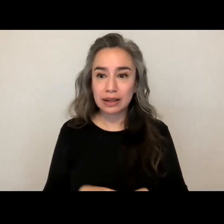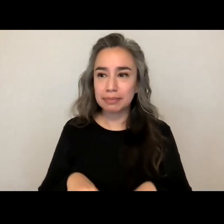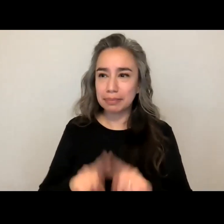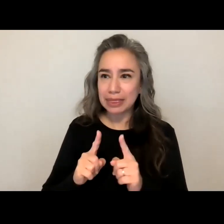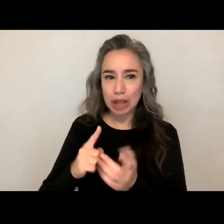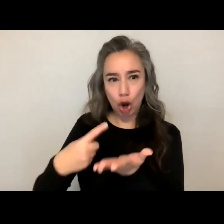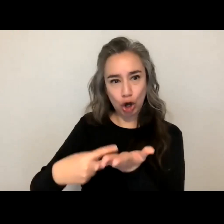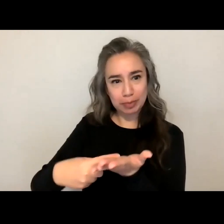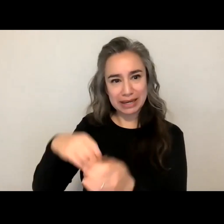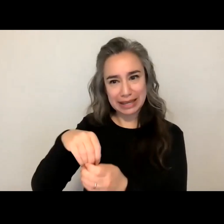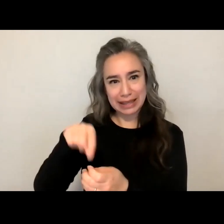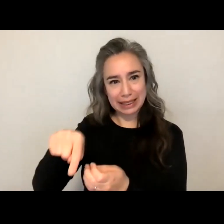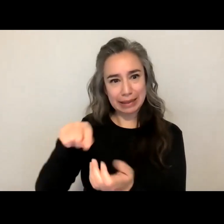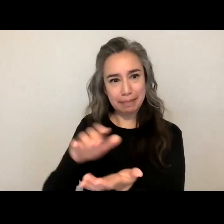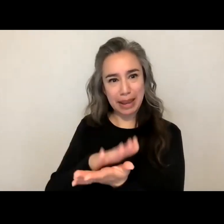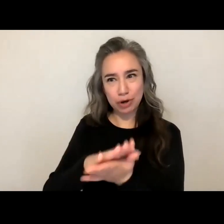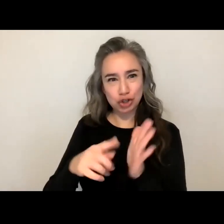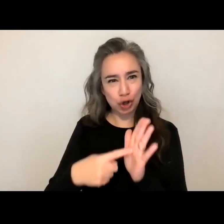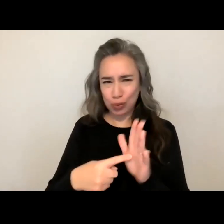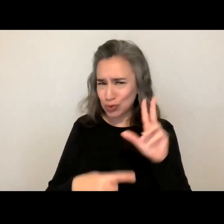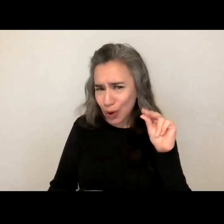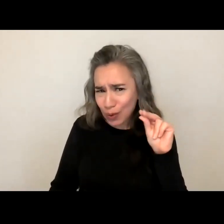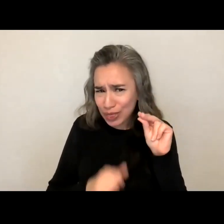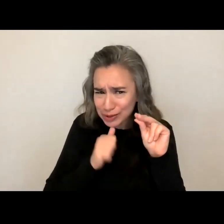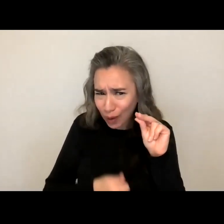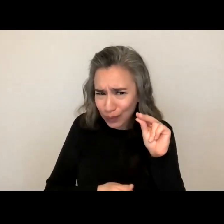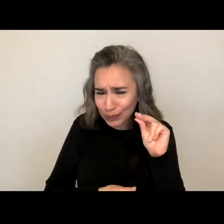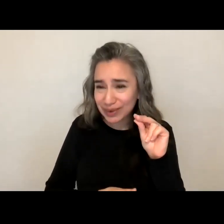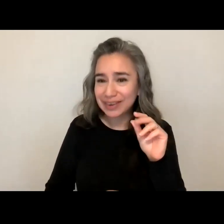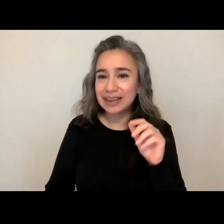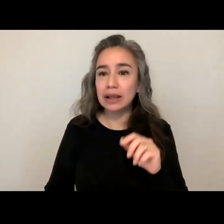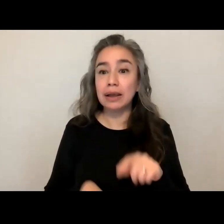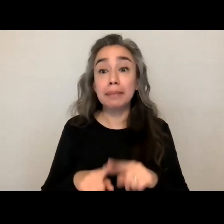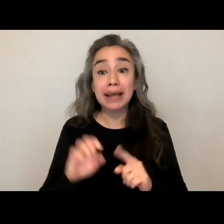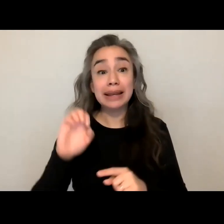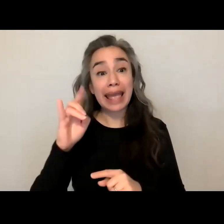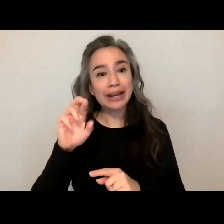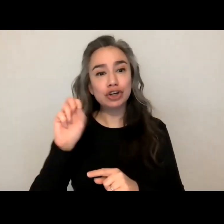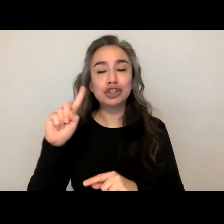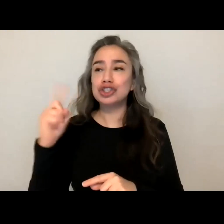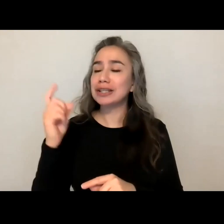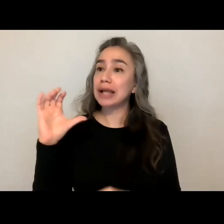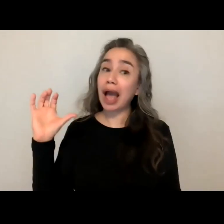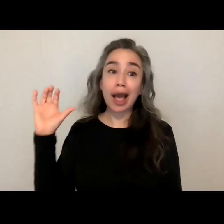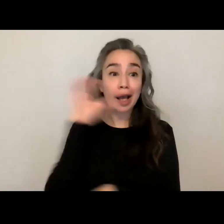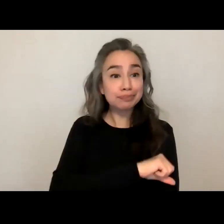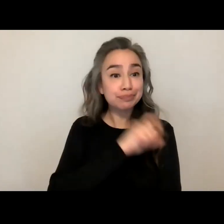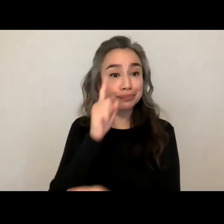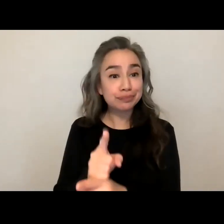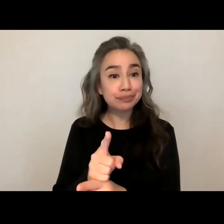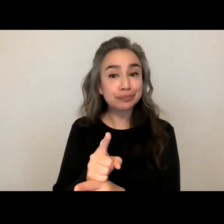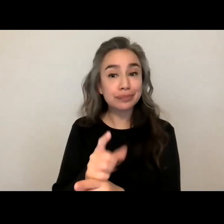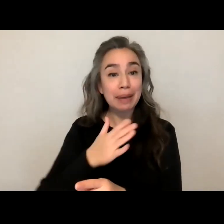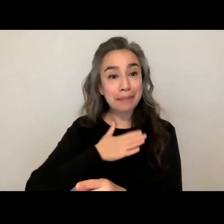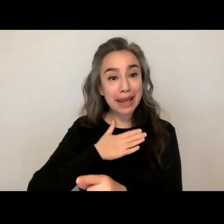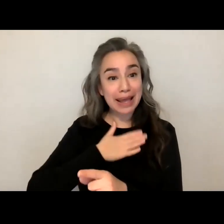paper was to actually show that they don't. But the editor took it for granted that my view was heretic, and